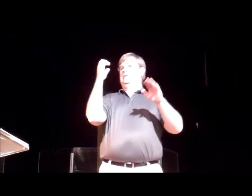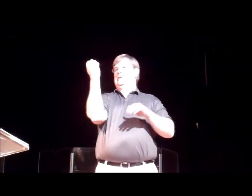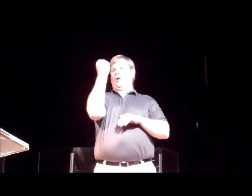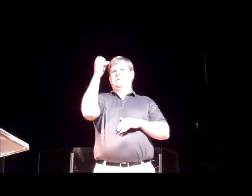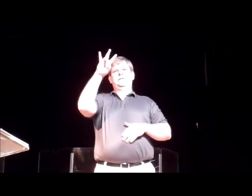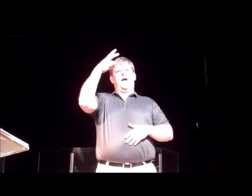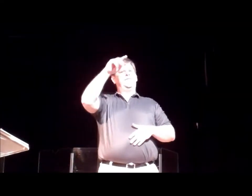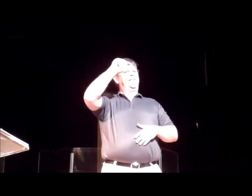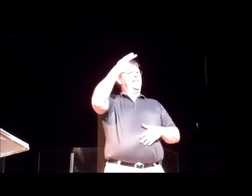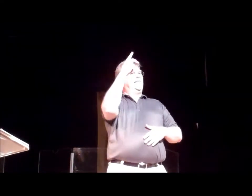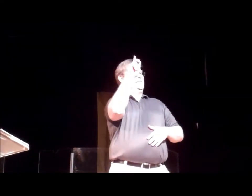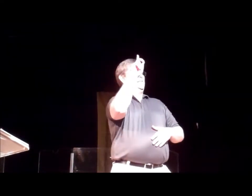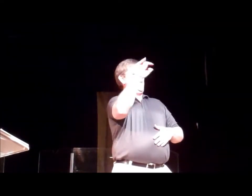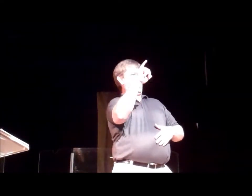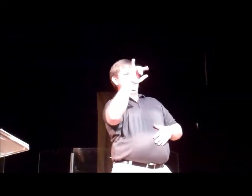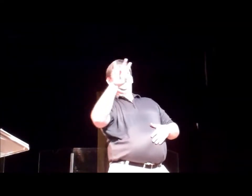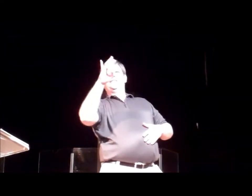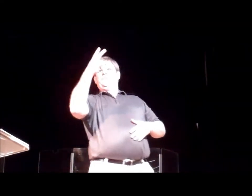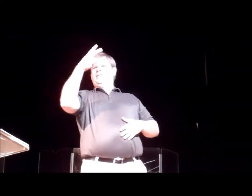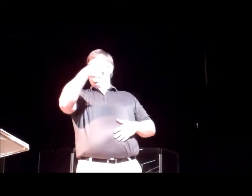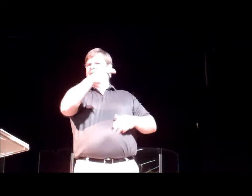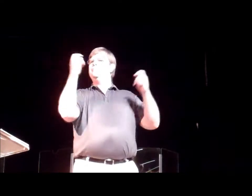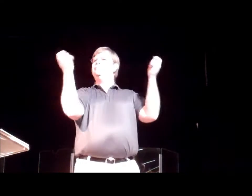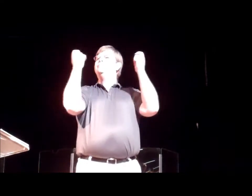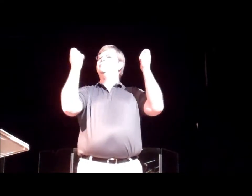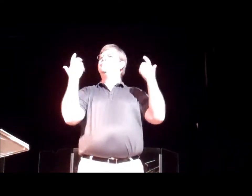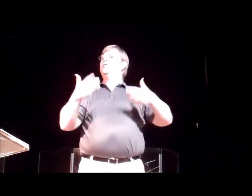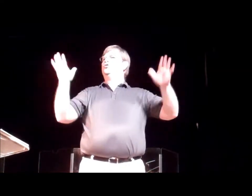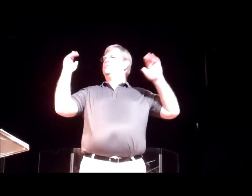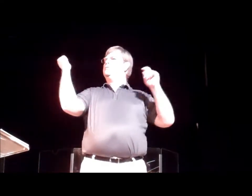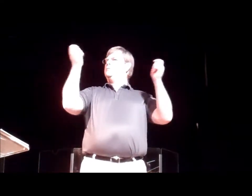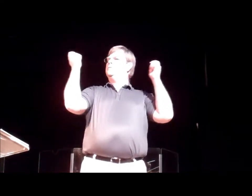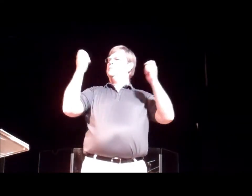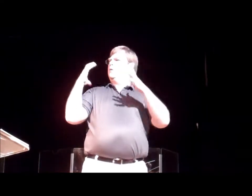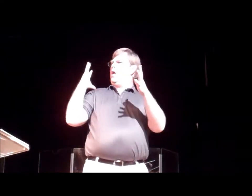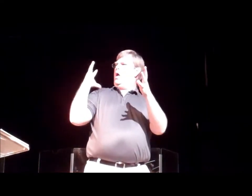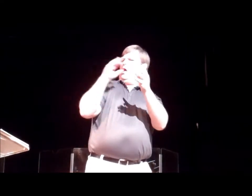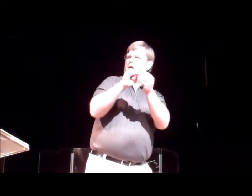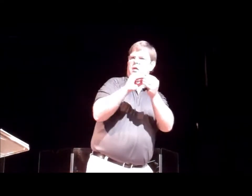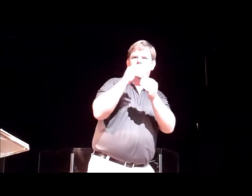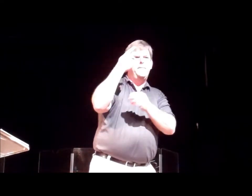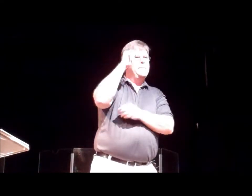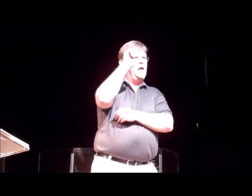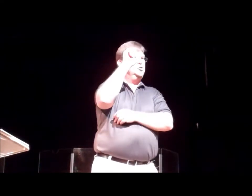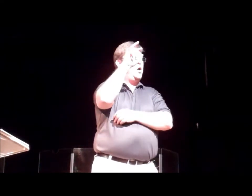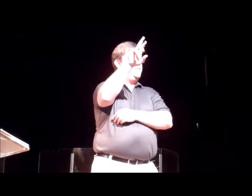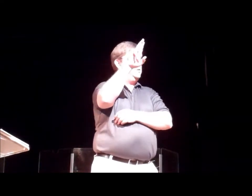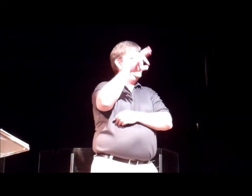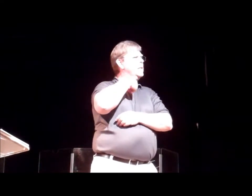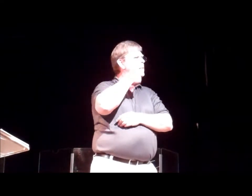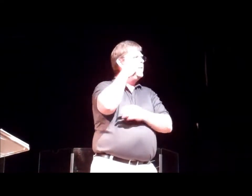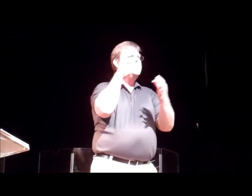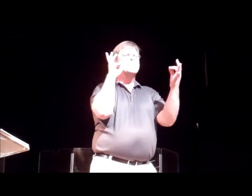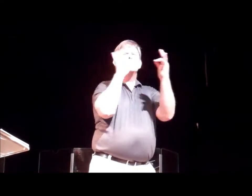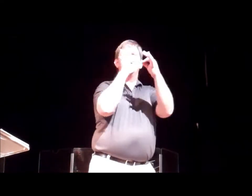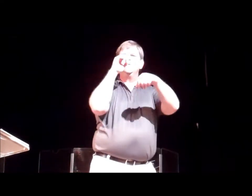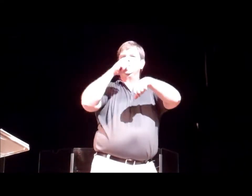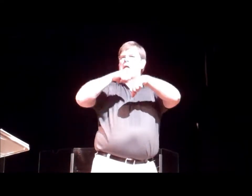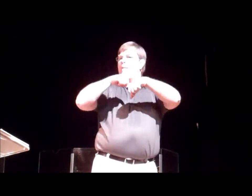night into the next morning, the seventh day, which was Saturday. And I think